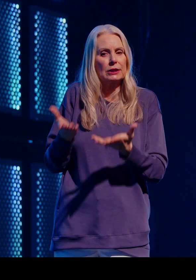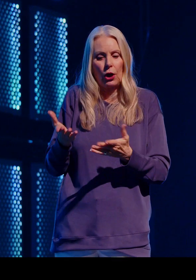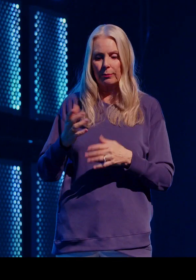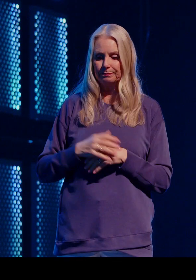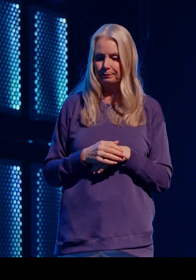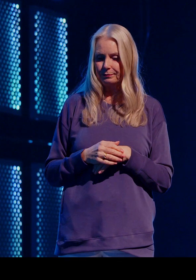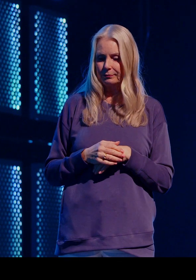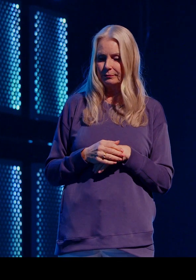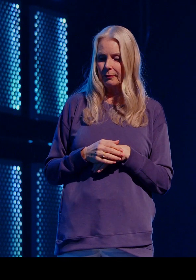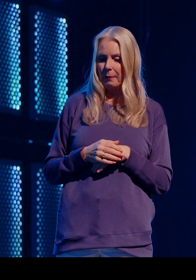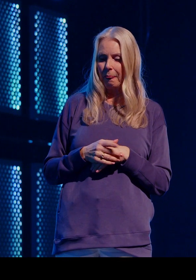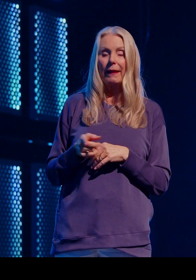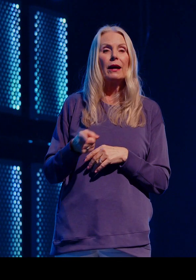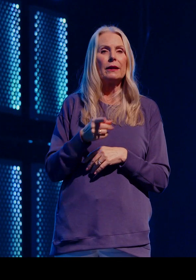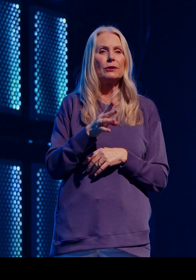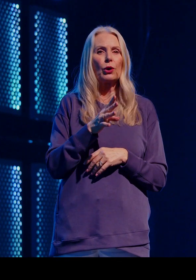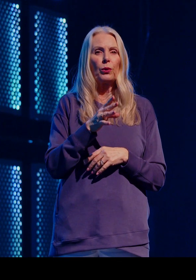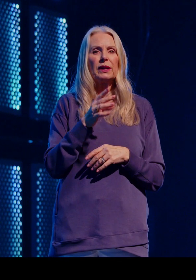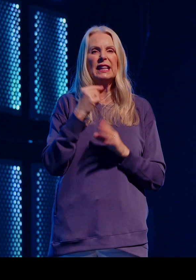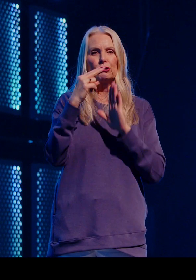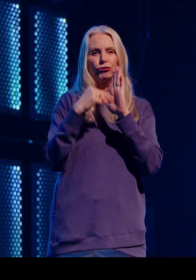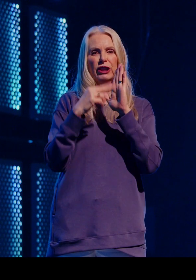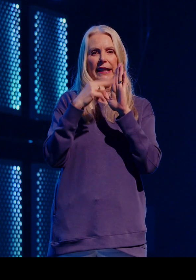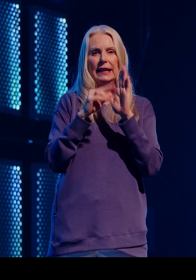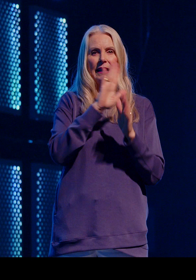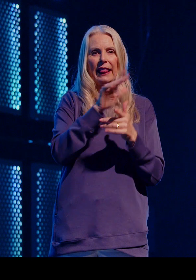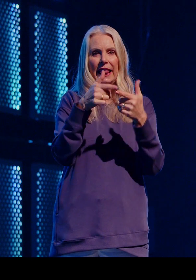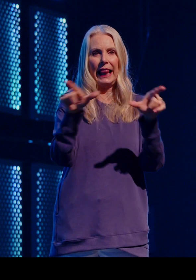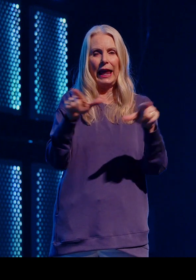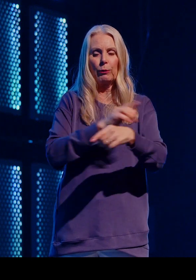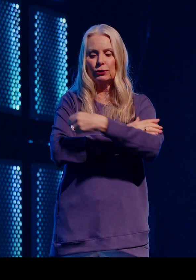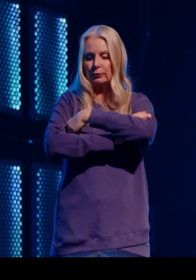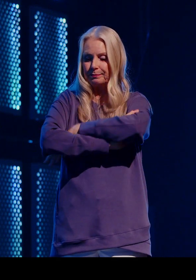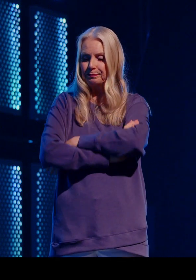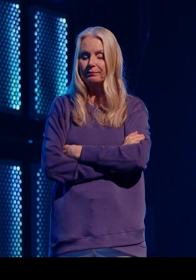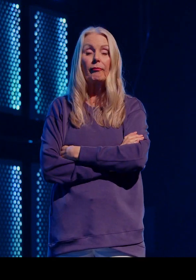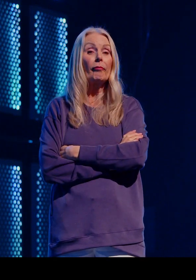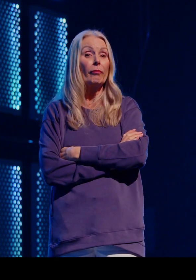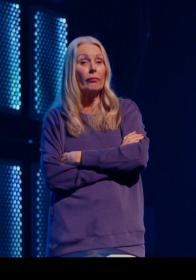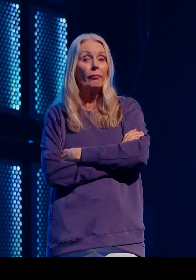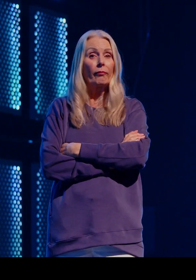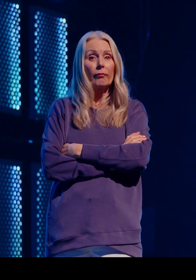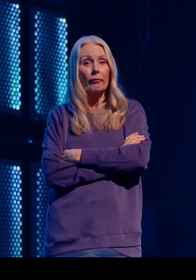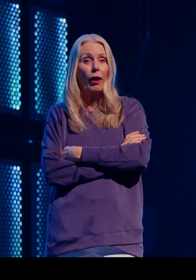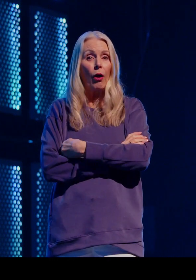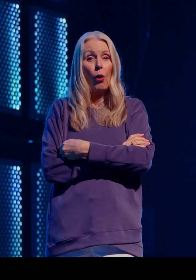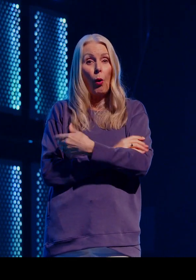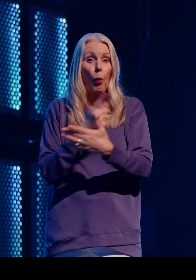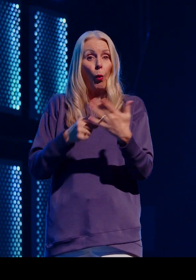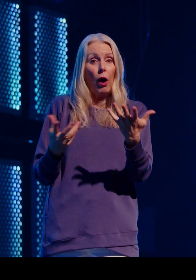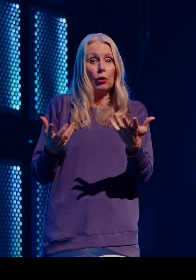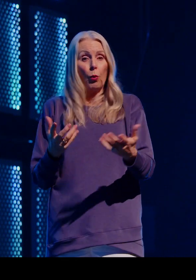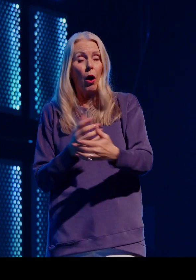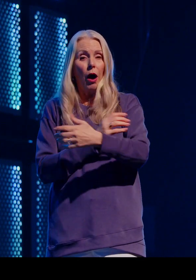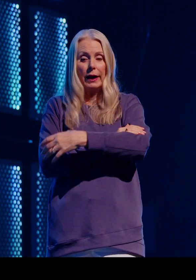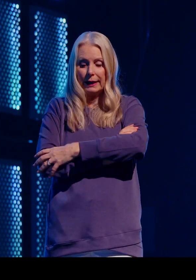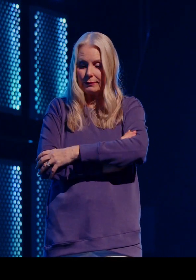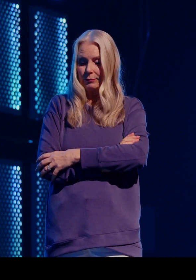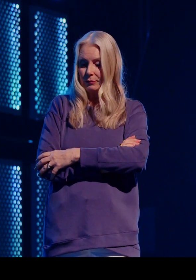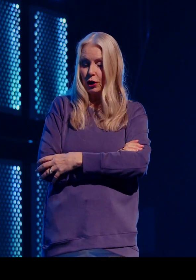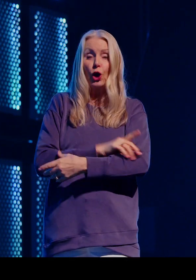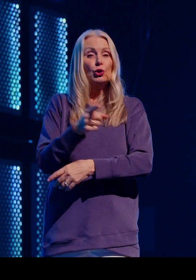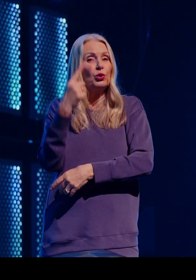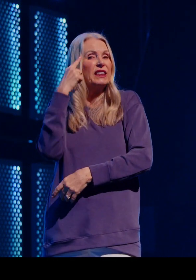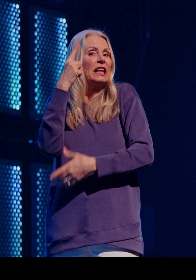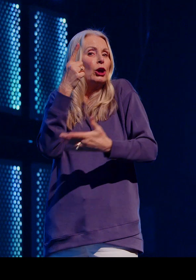Joe's to una can get yo what you want. And no show off, he cray make people think you